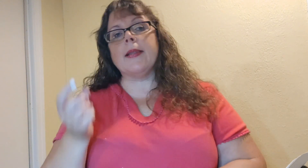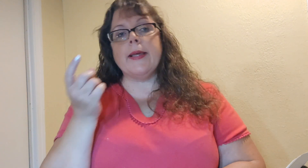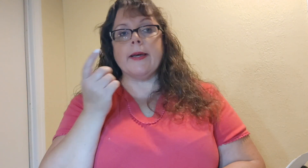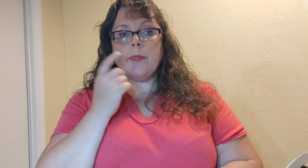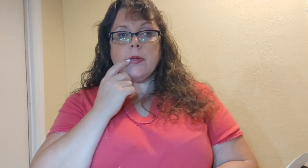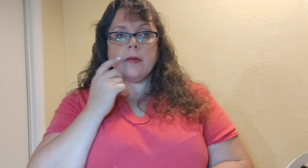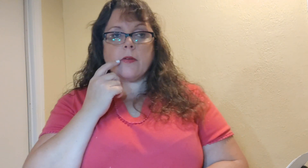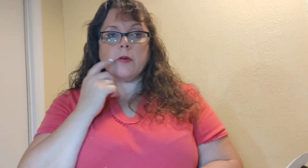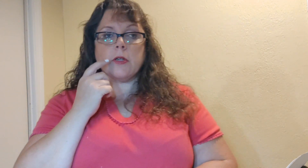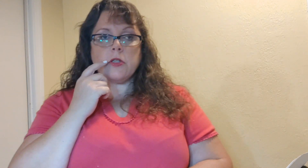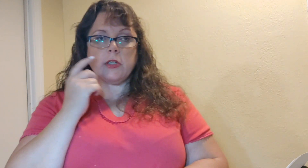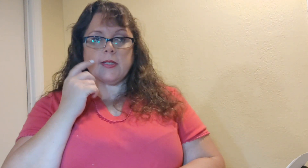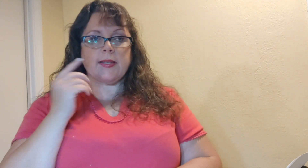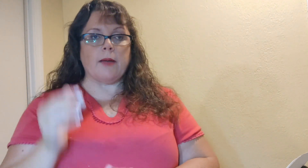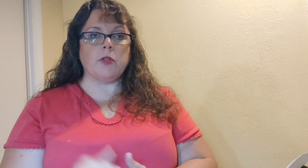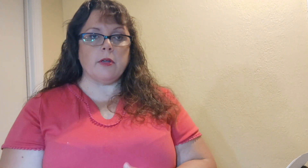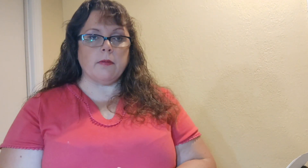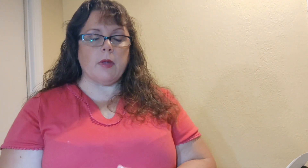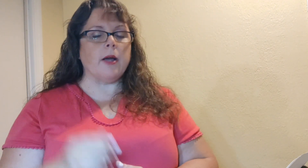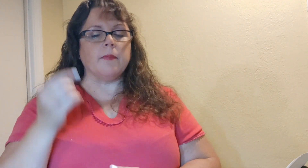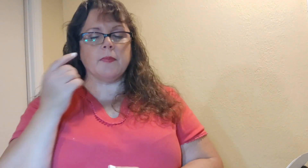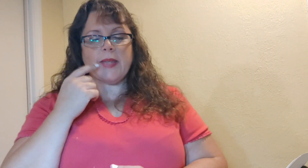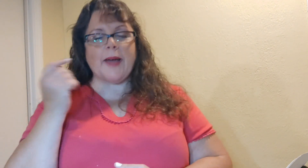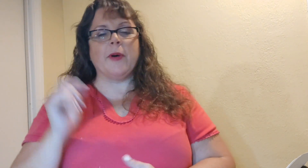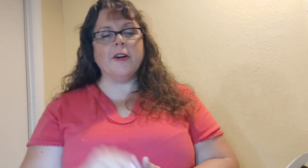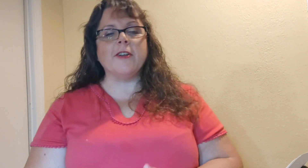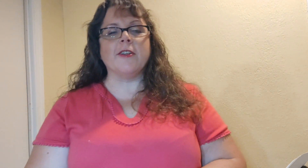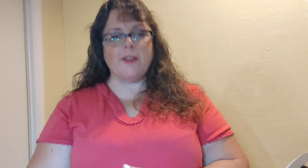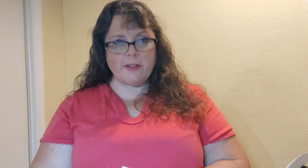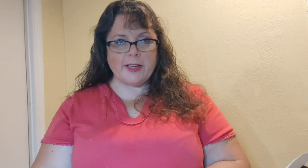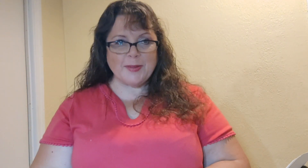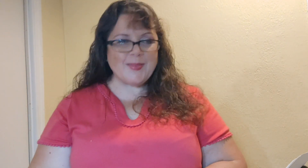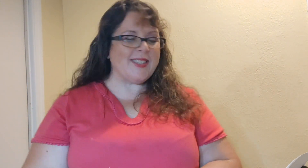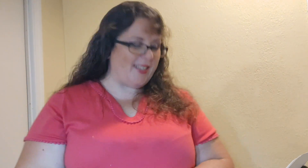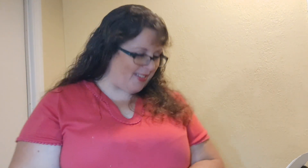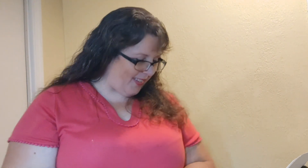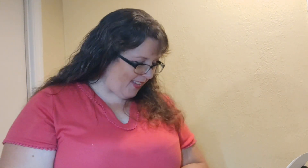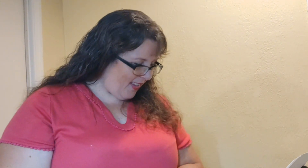Then lip, of course, you just tap on your lips.